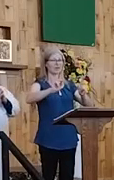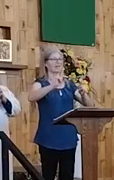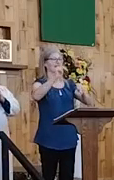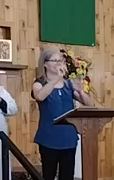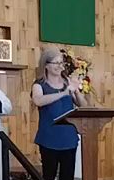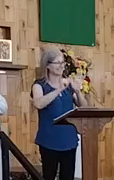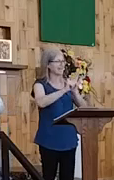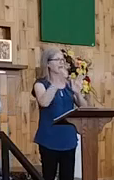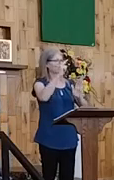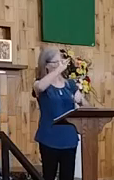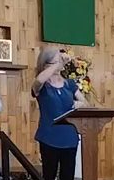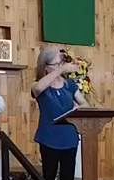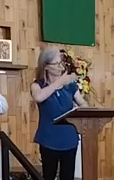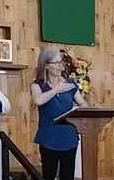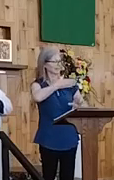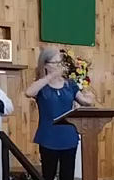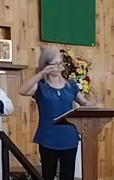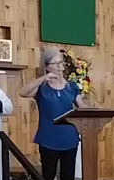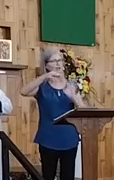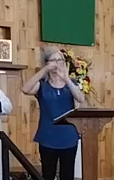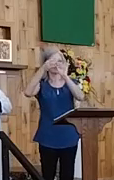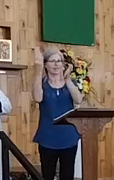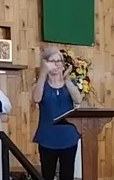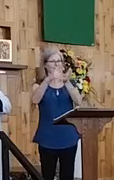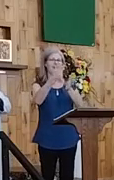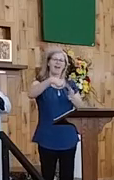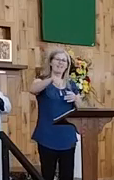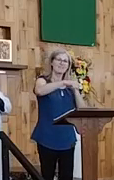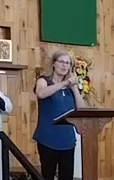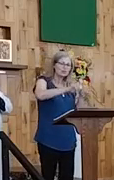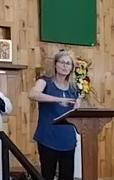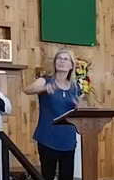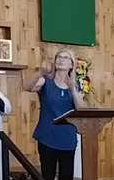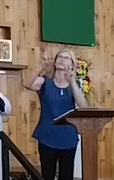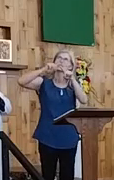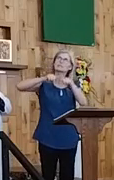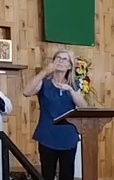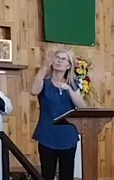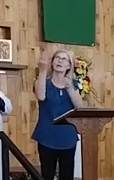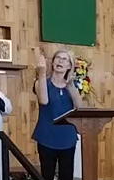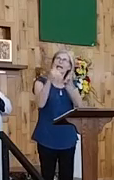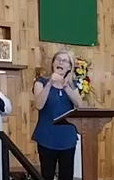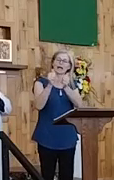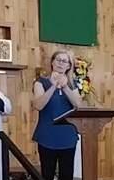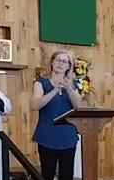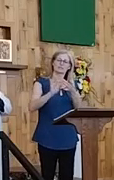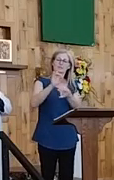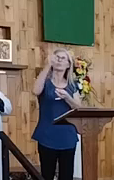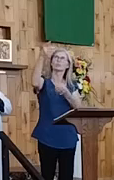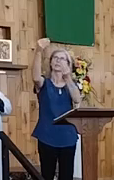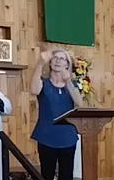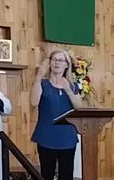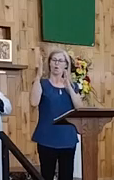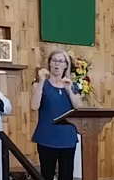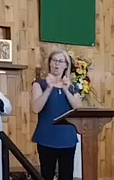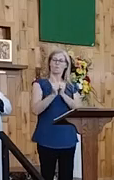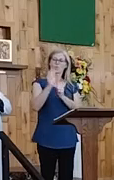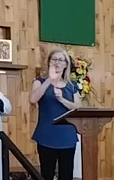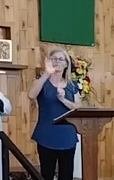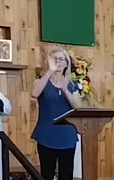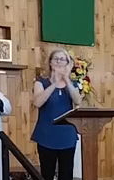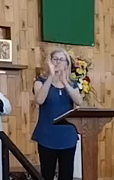and reconciliation, and as they turn back to you in spirit, you grant them hope in Christ Jesus